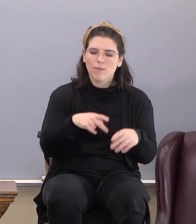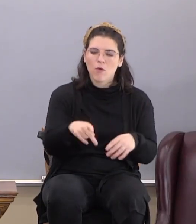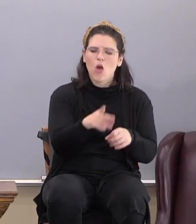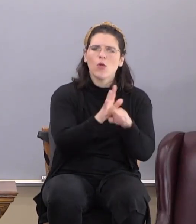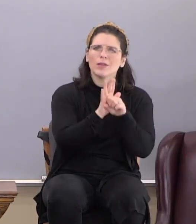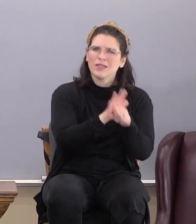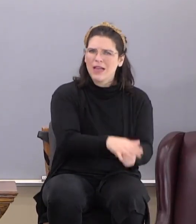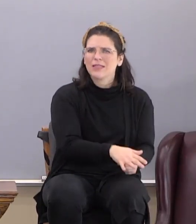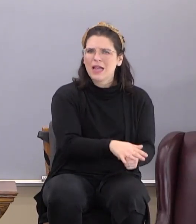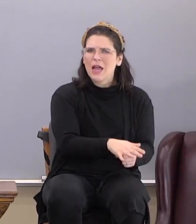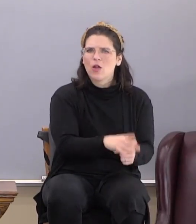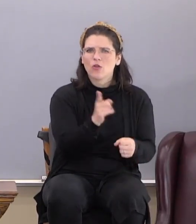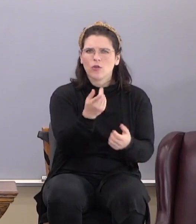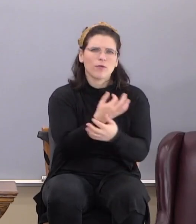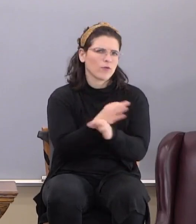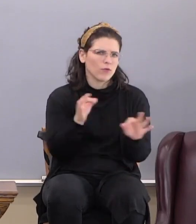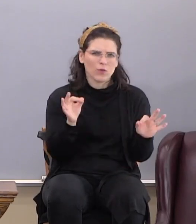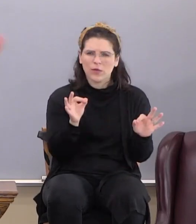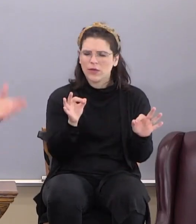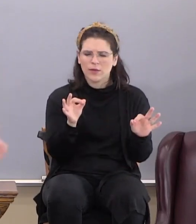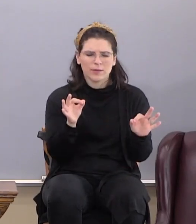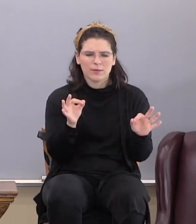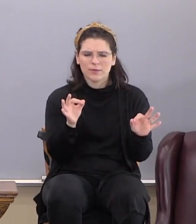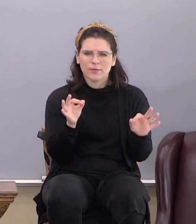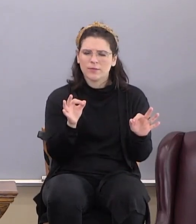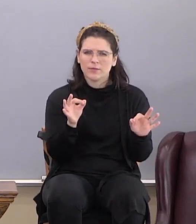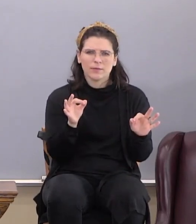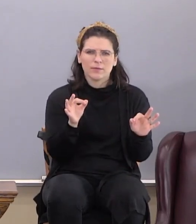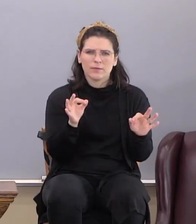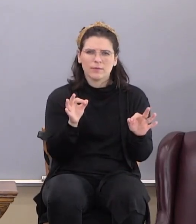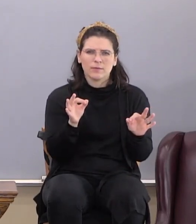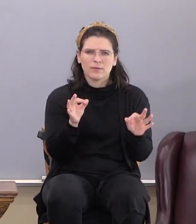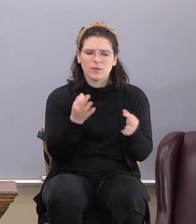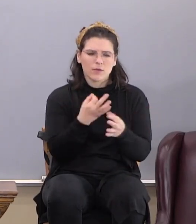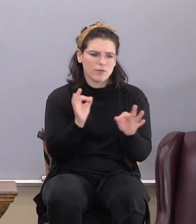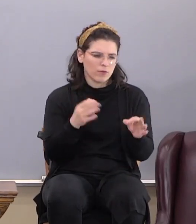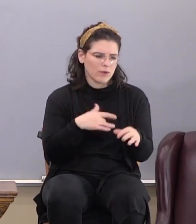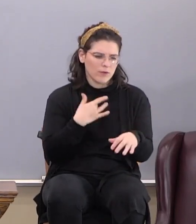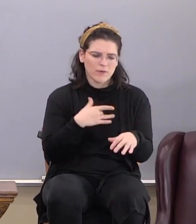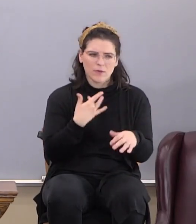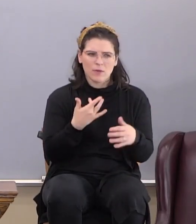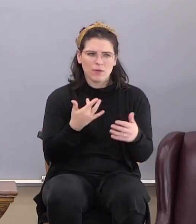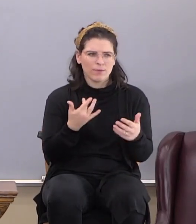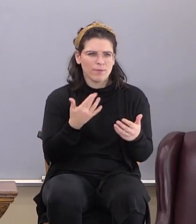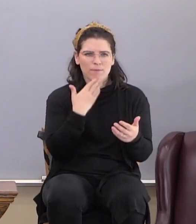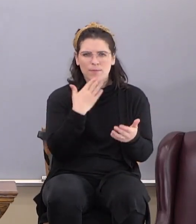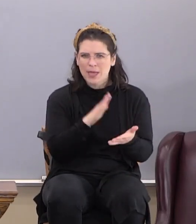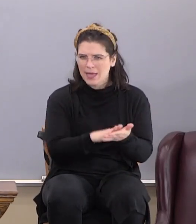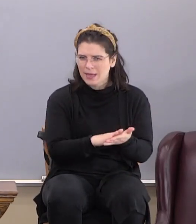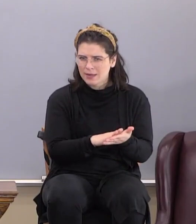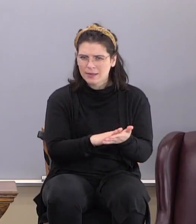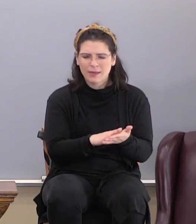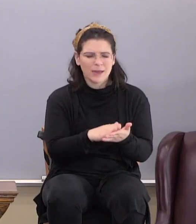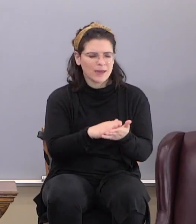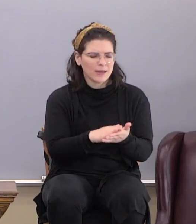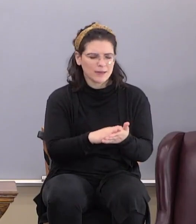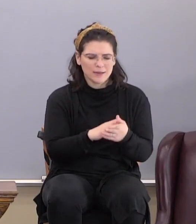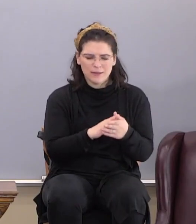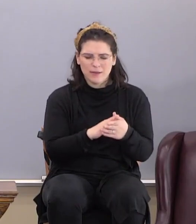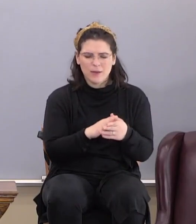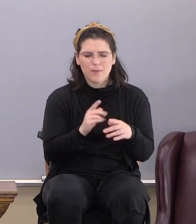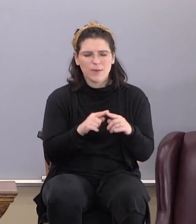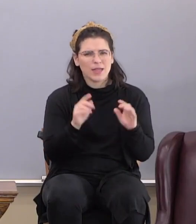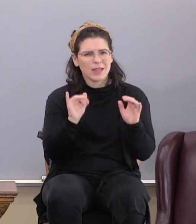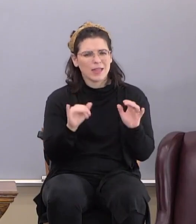down. You're free. You're free. You're free to feel bad and down. But